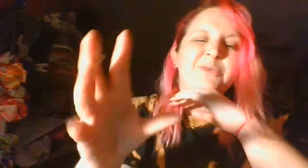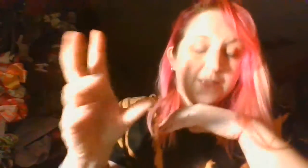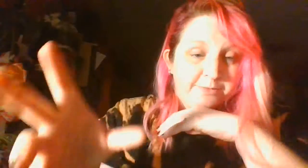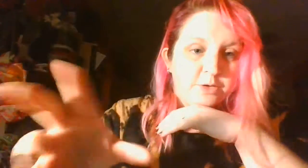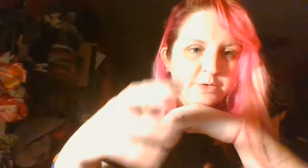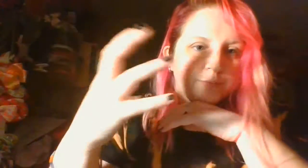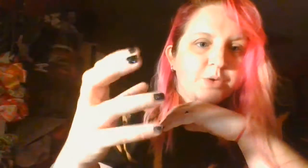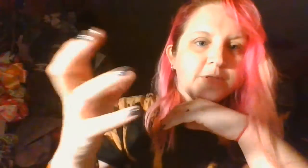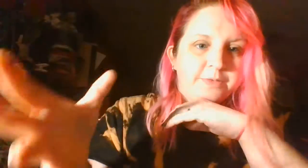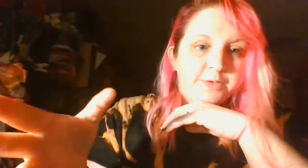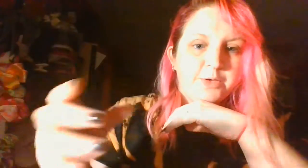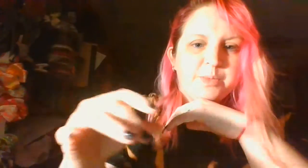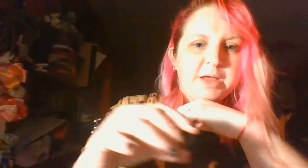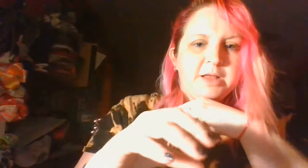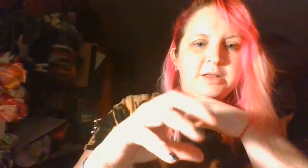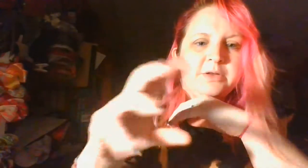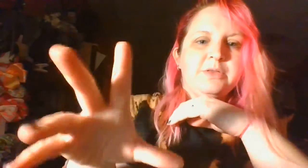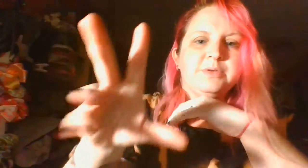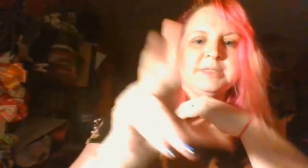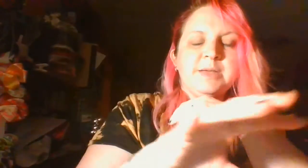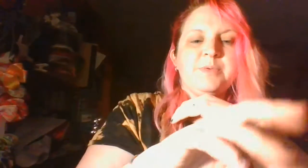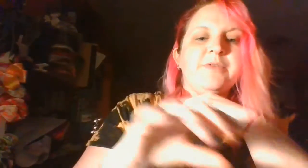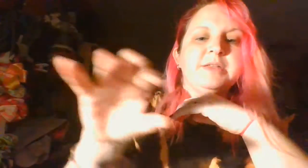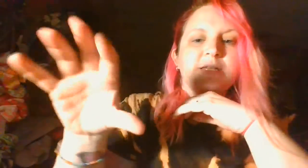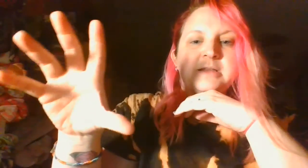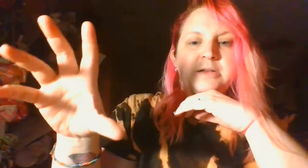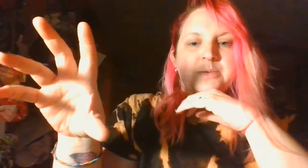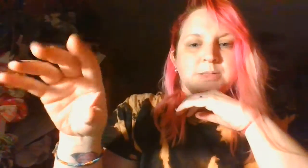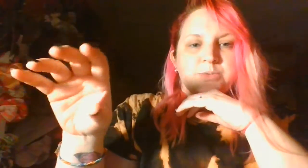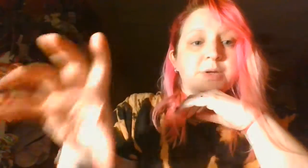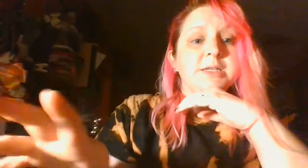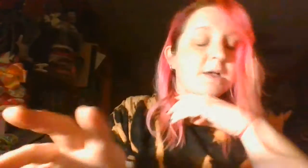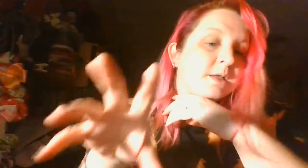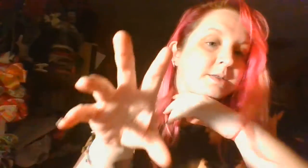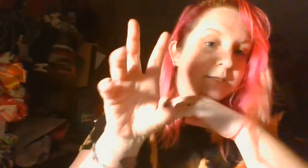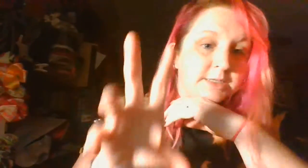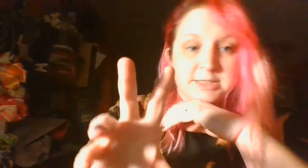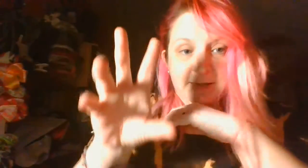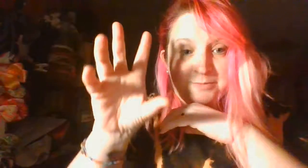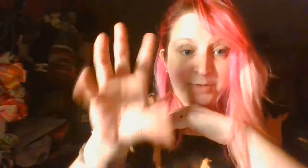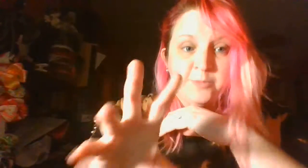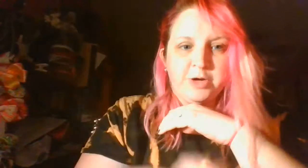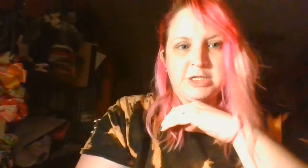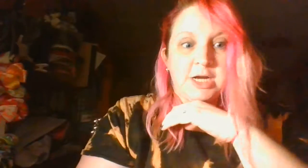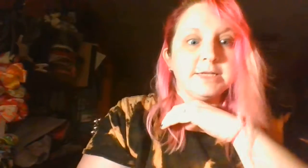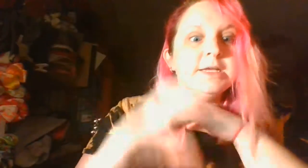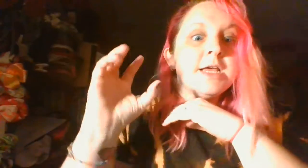say a few, there was more than a few, but there was snippet movies, and then there was a renaissance in the Disney film franchise